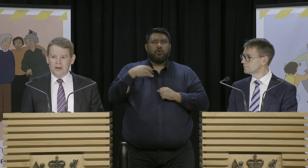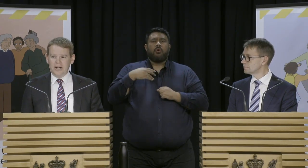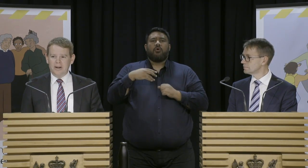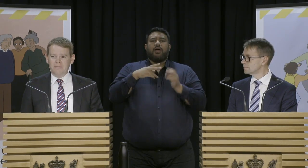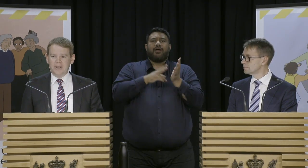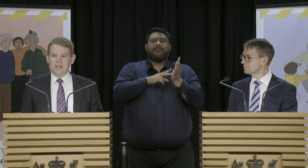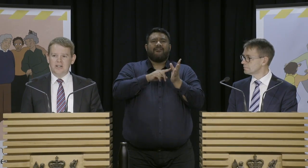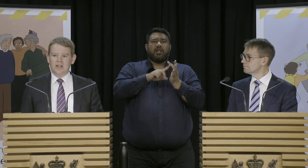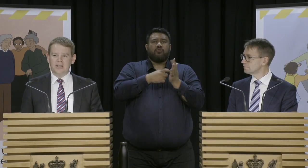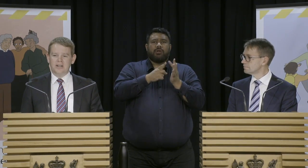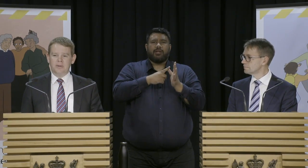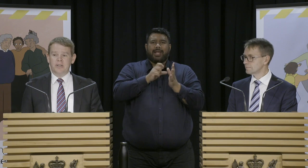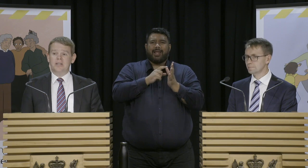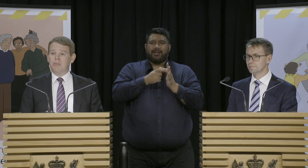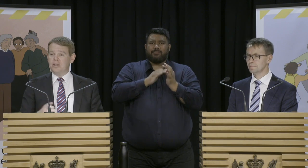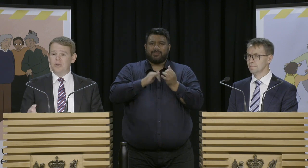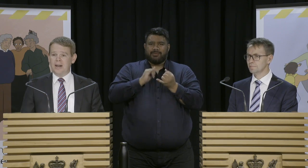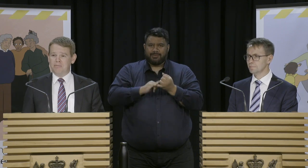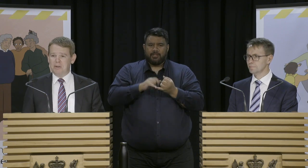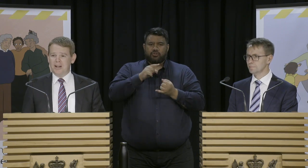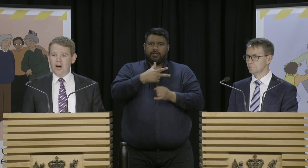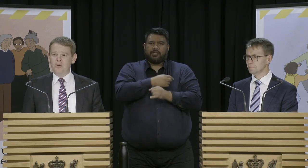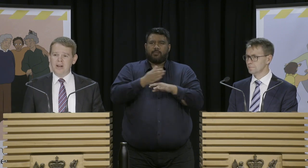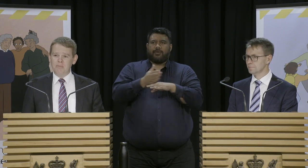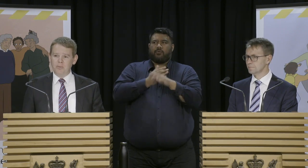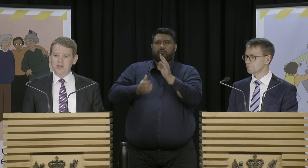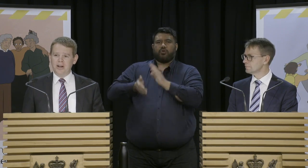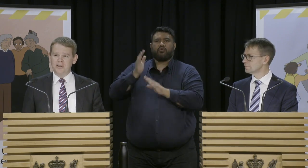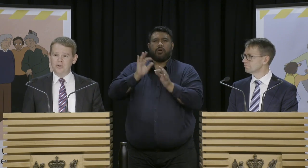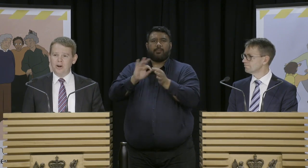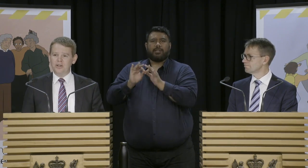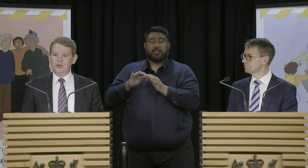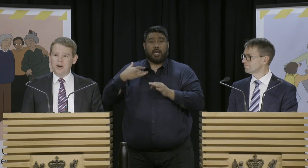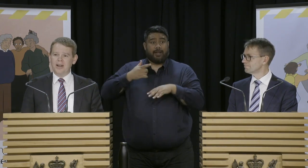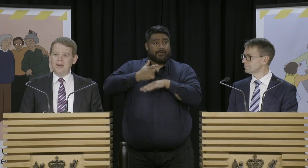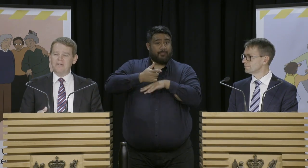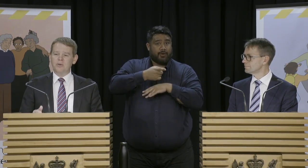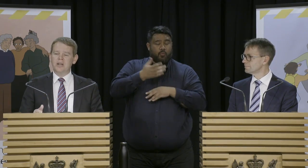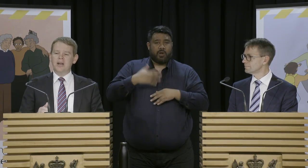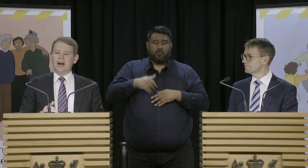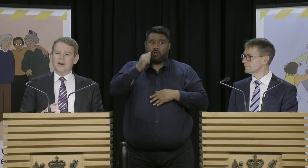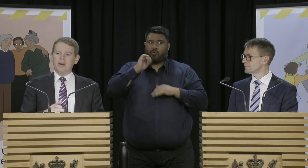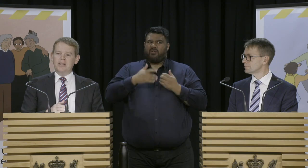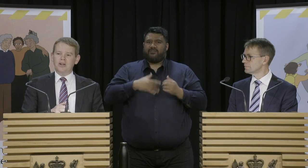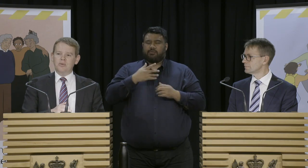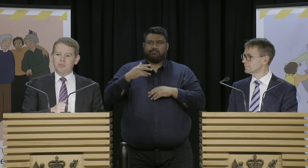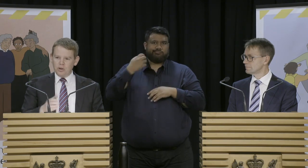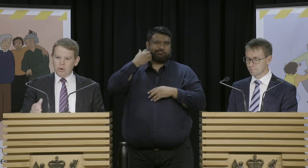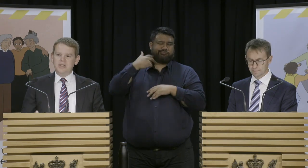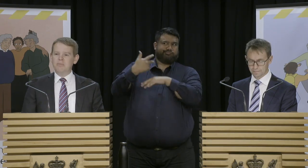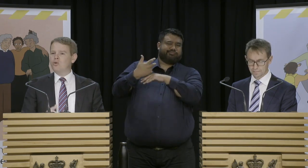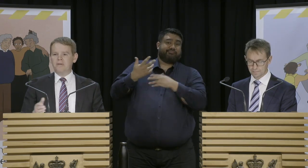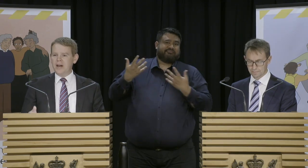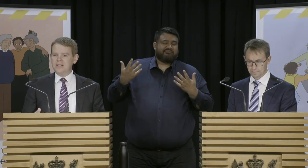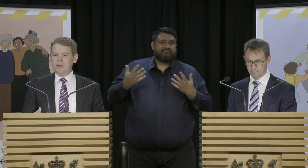getting her vaccination ahead of the Olympics and doing that live on camera, which I know only too well how that feels. And so you